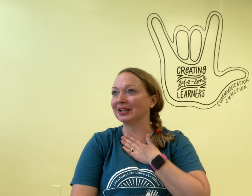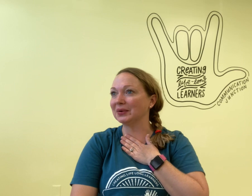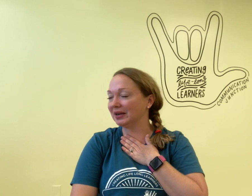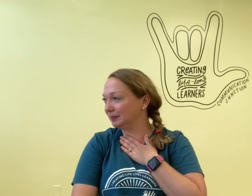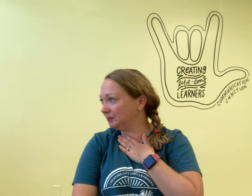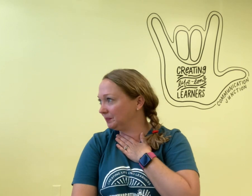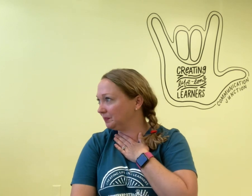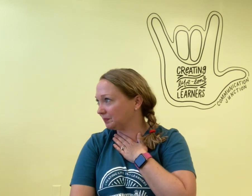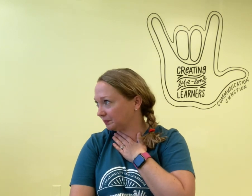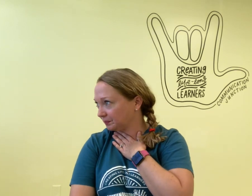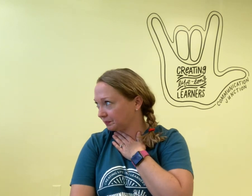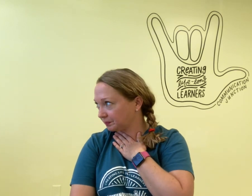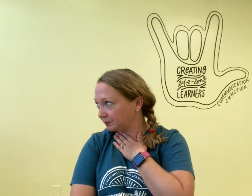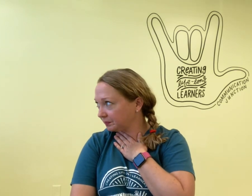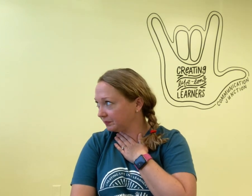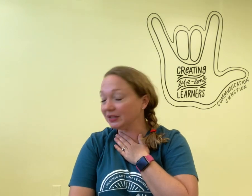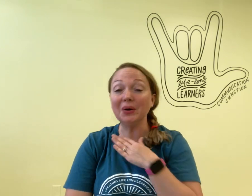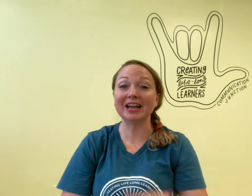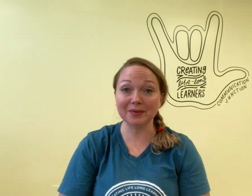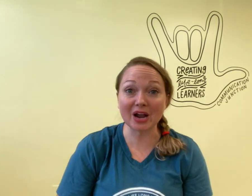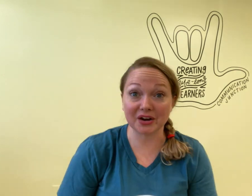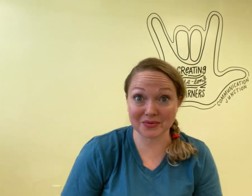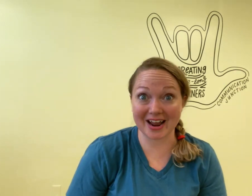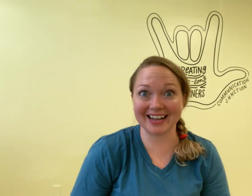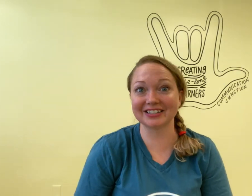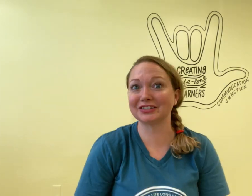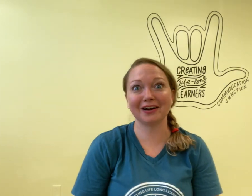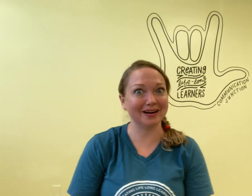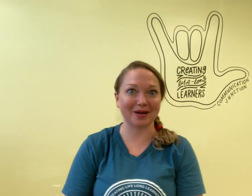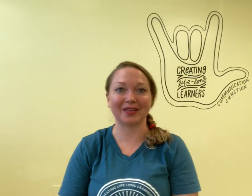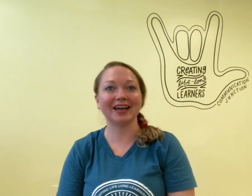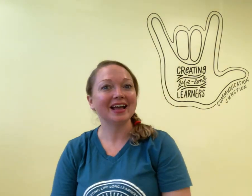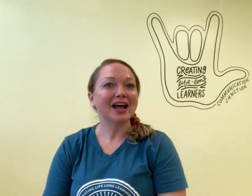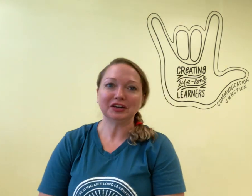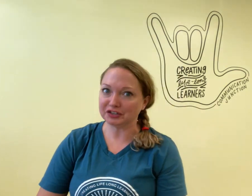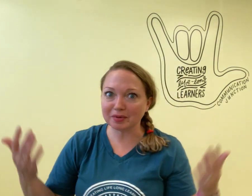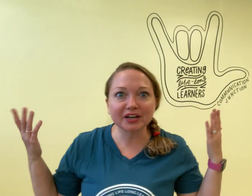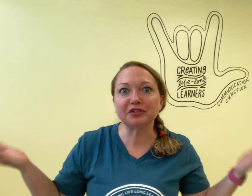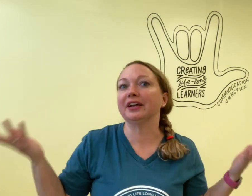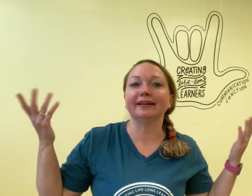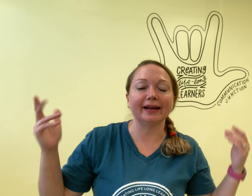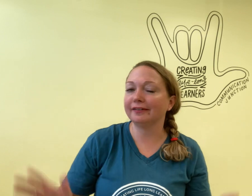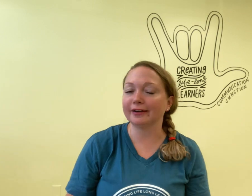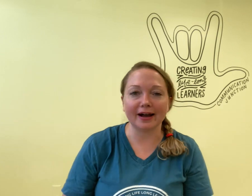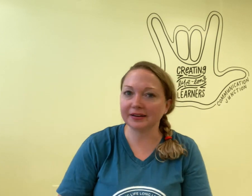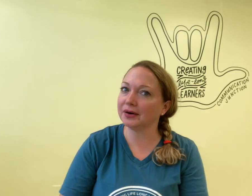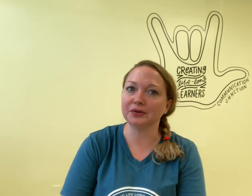quick. Okay, here we go. Are you ready? Sorry about that. Should have brought a drink and I forgot. Oh, goodness.